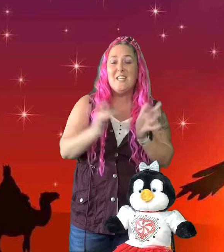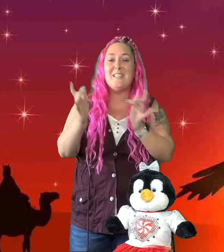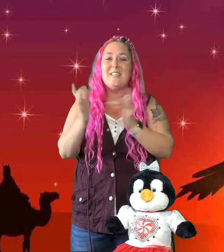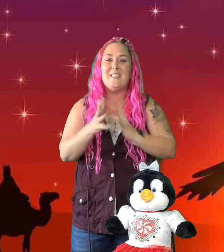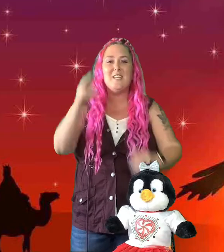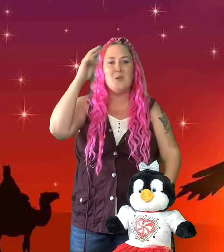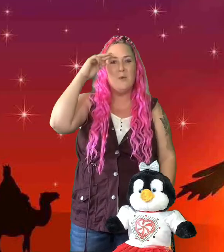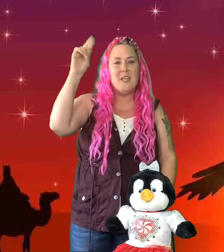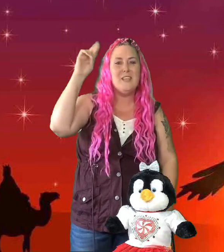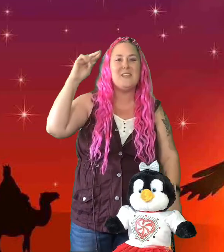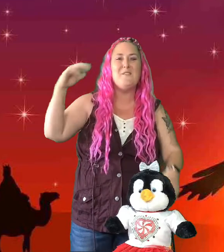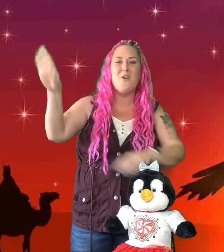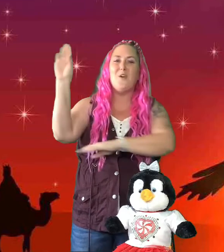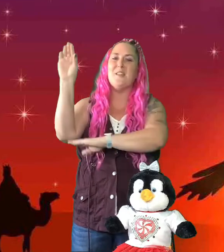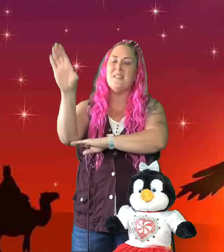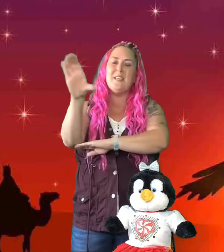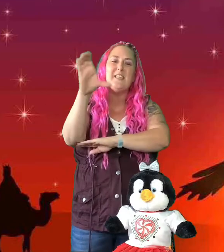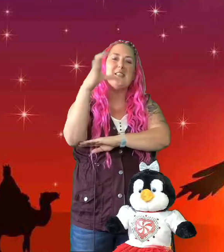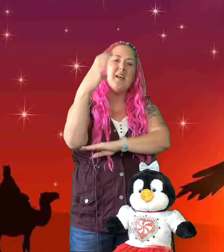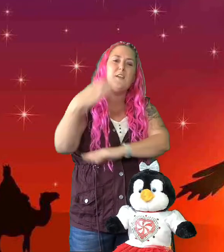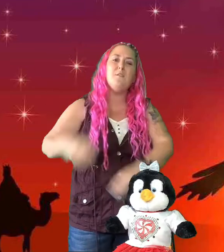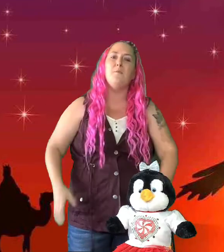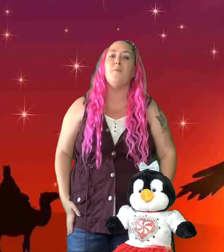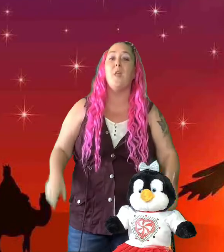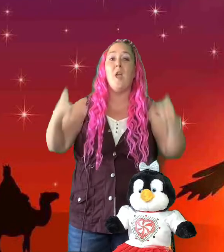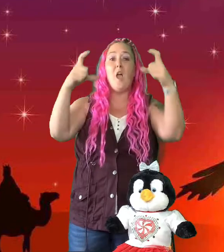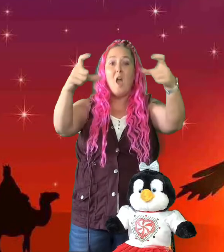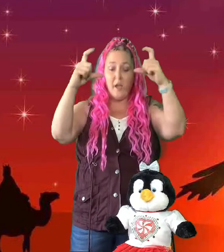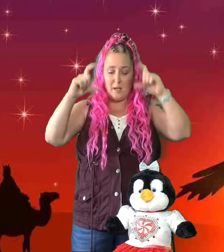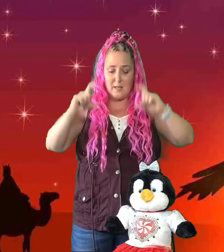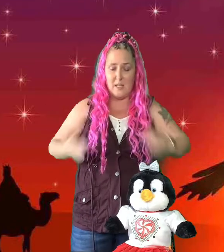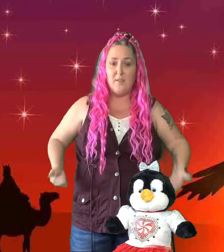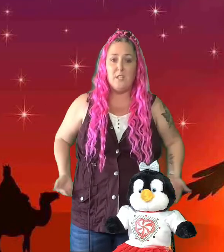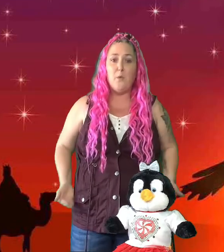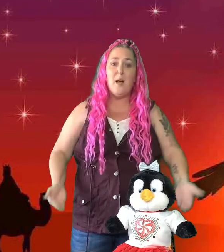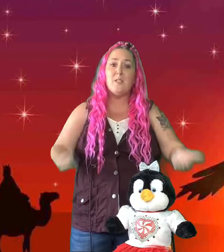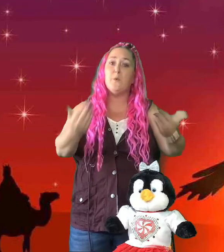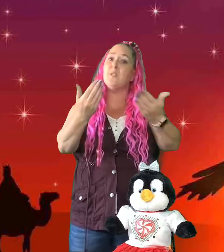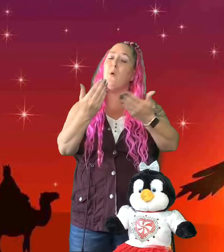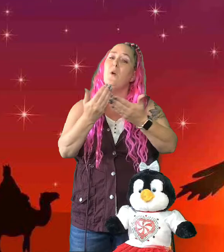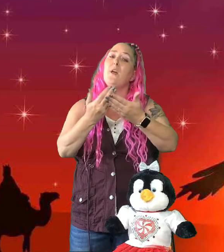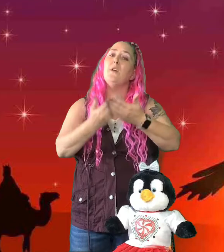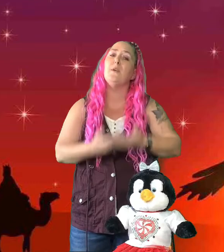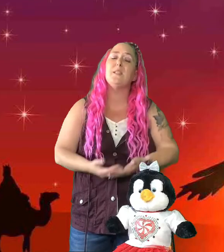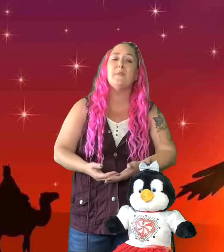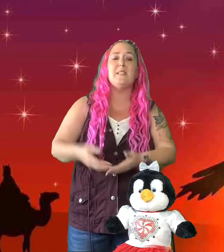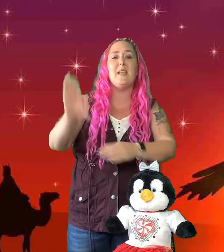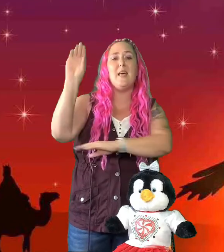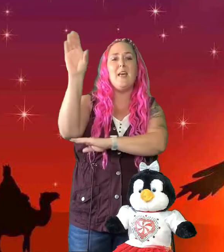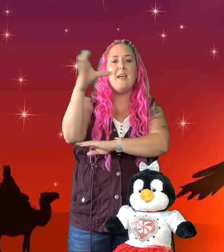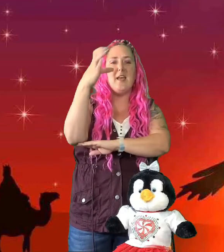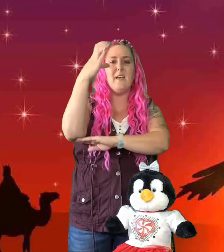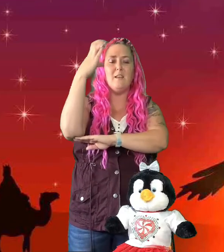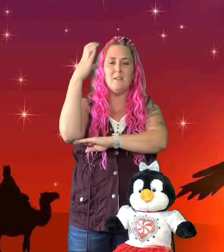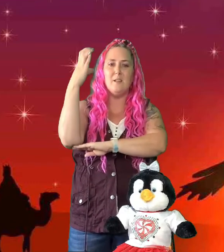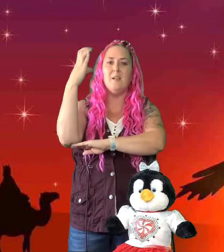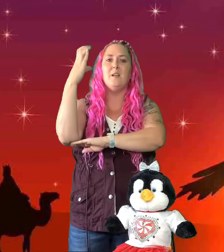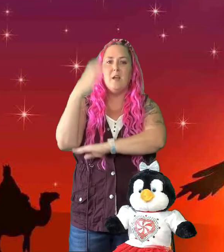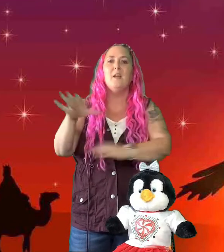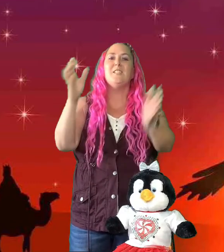Jesus is the reason for the season. God's gift to us was born on Christmas Day.